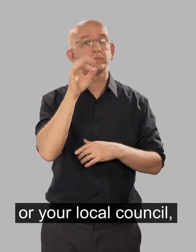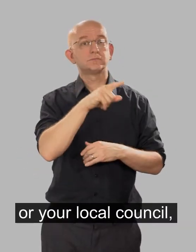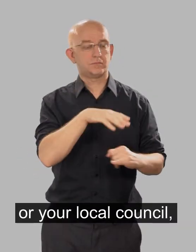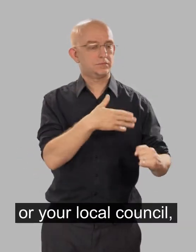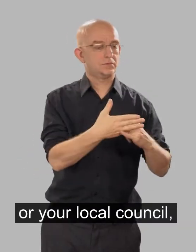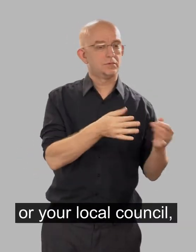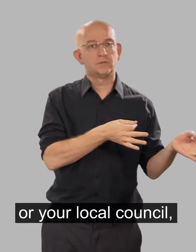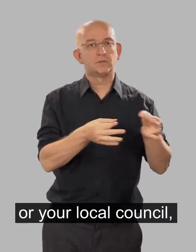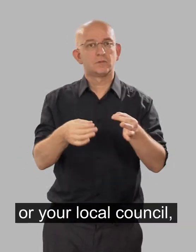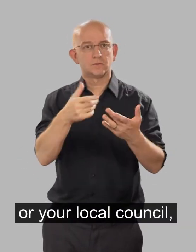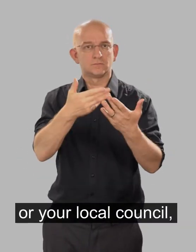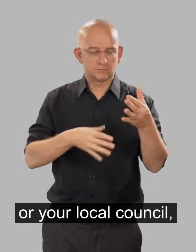council,